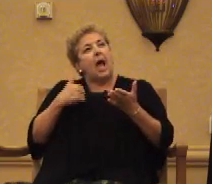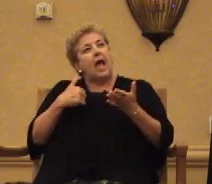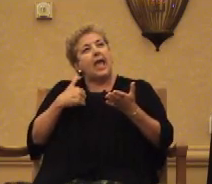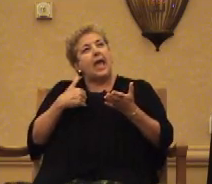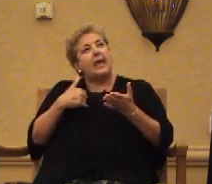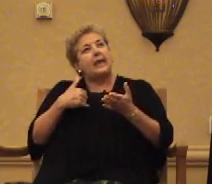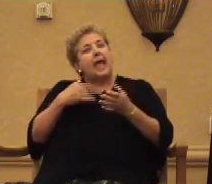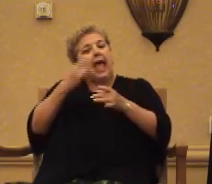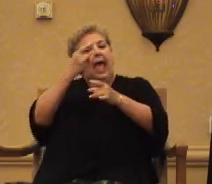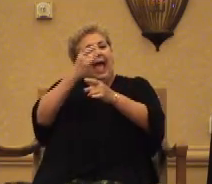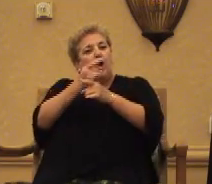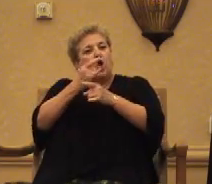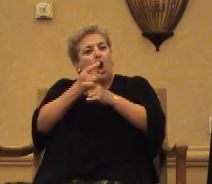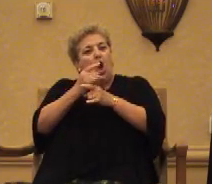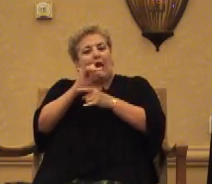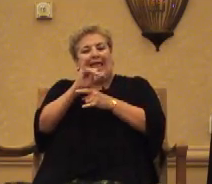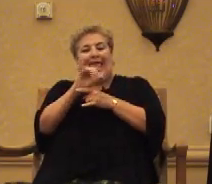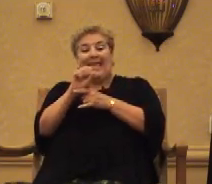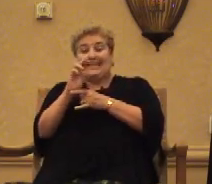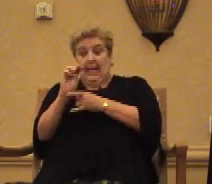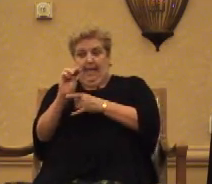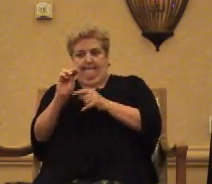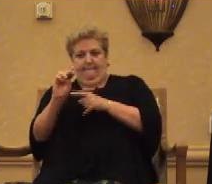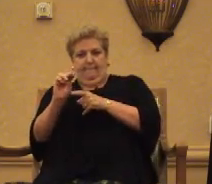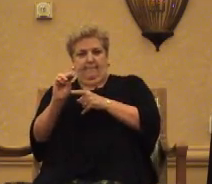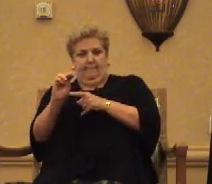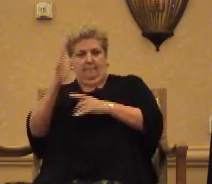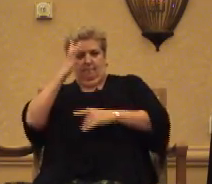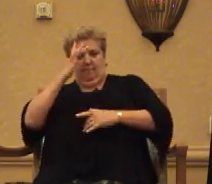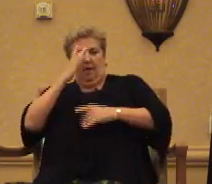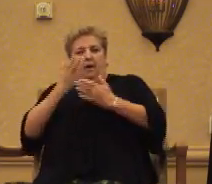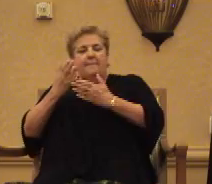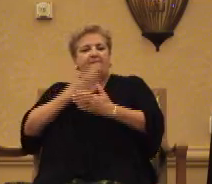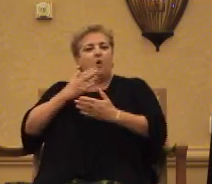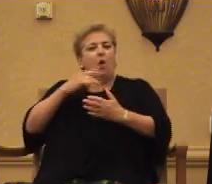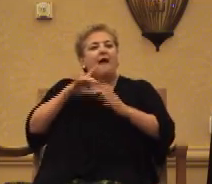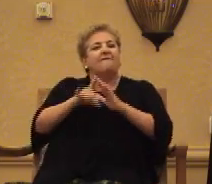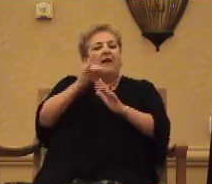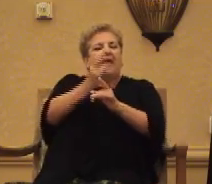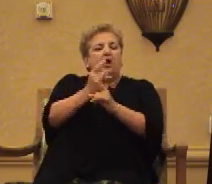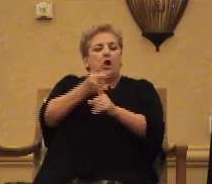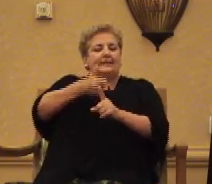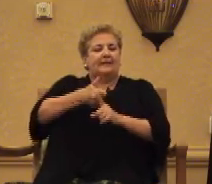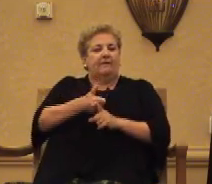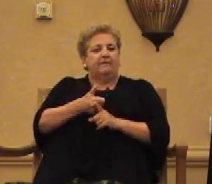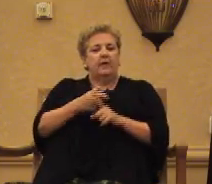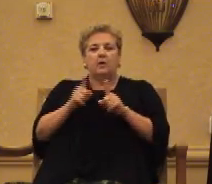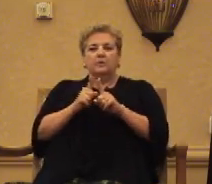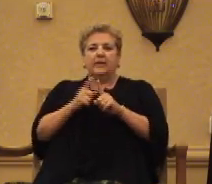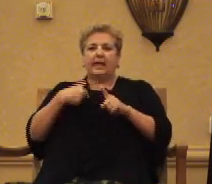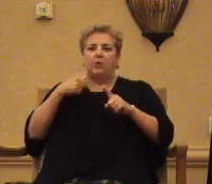found alcohol. Like I was some kind of freeze-dried alcoholic waiting for it.